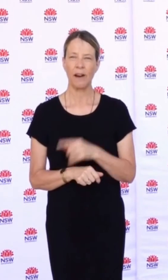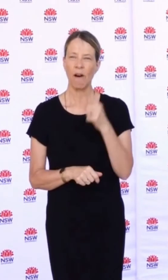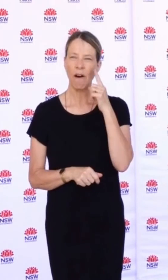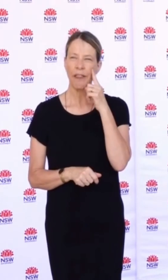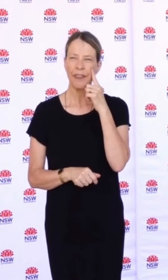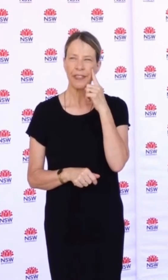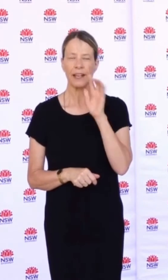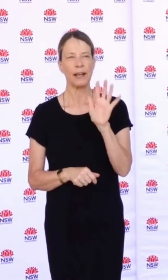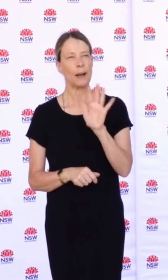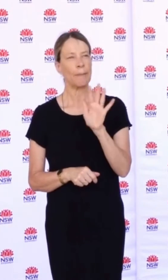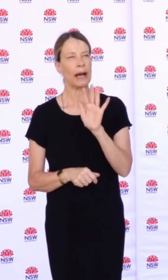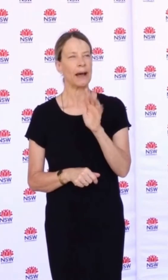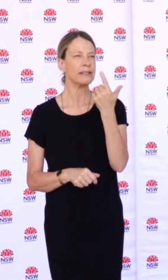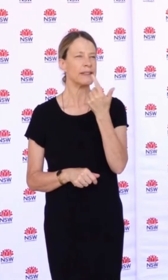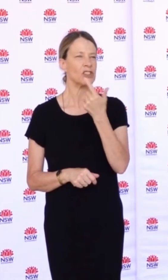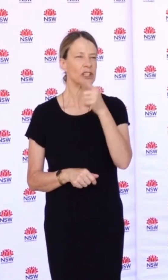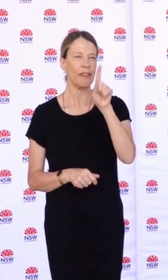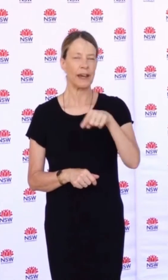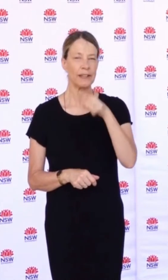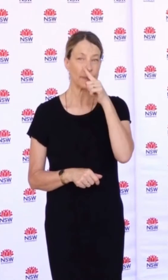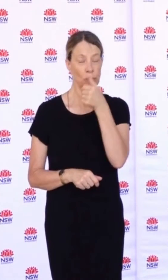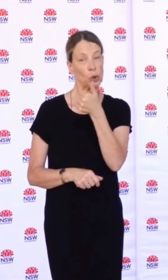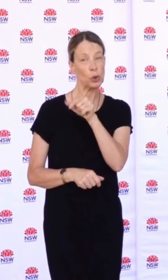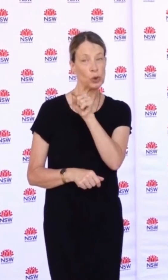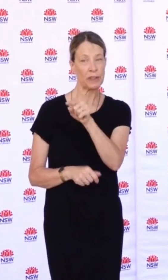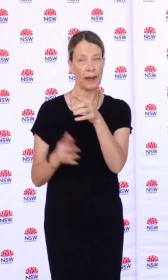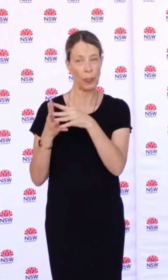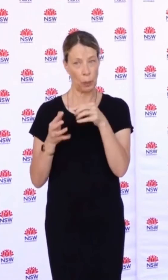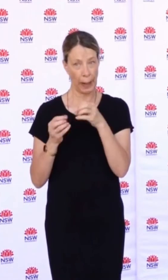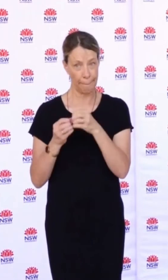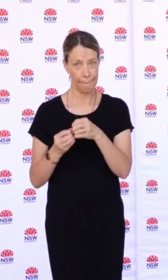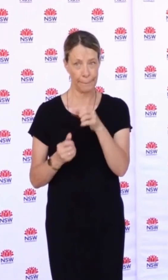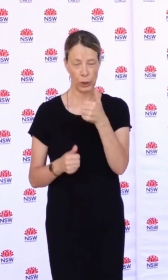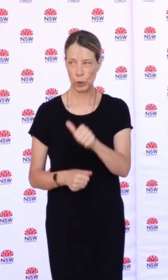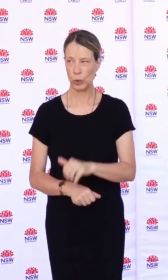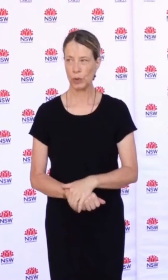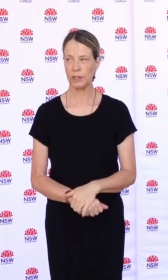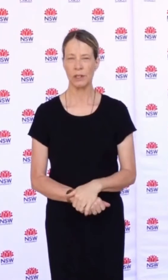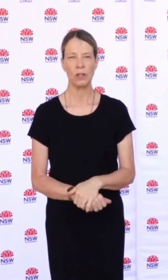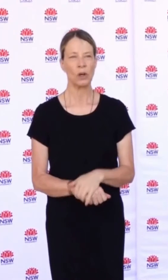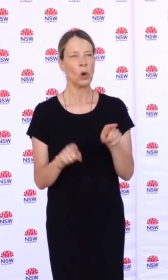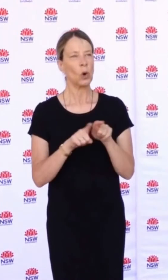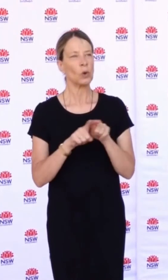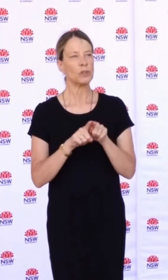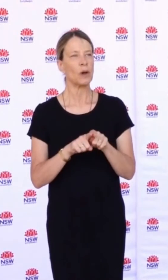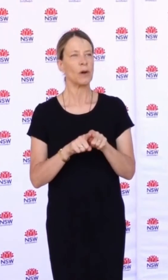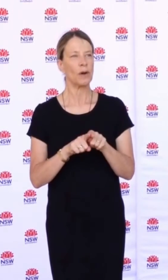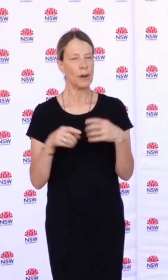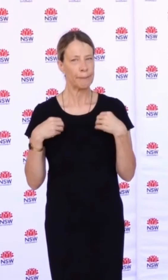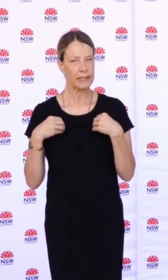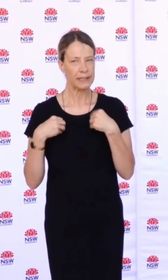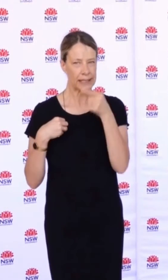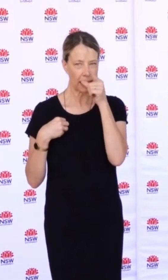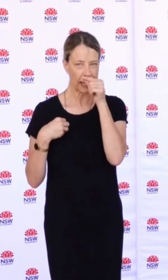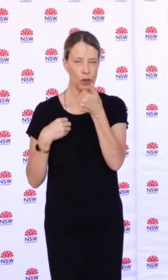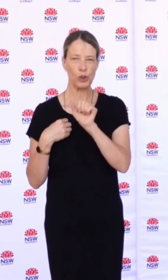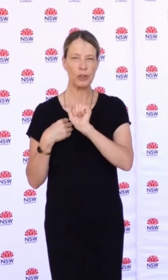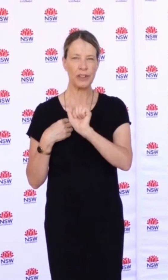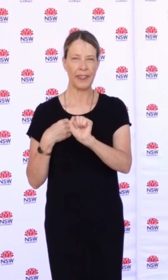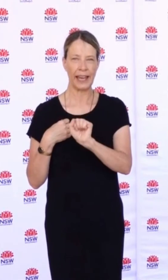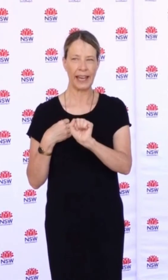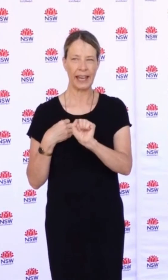But equally, when there is a glitch in the system, there's always fallbacks. And in the case of last week, there